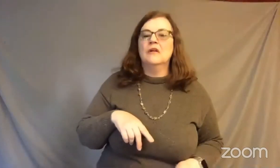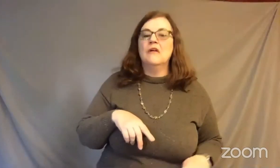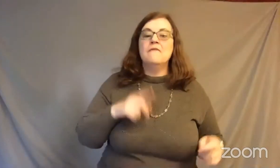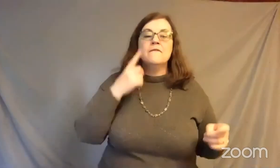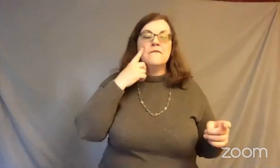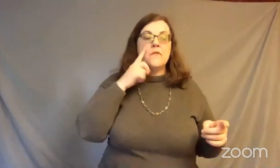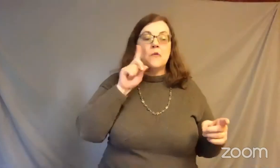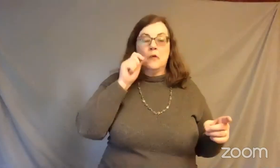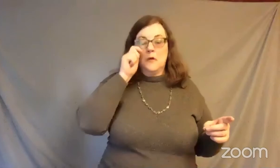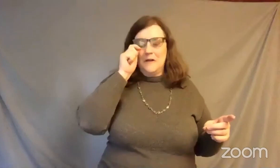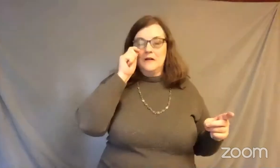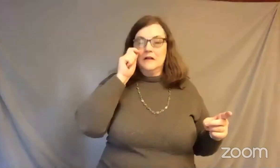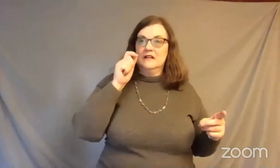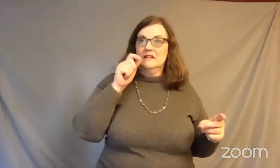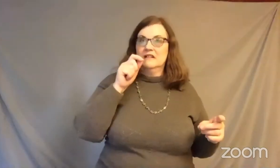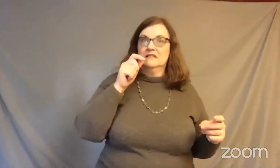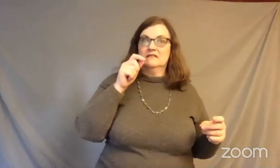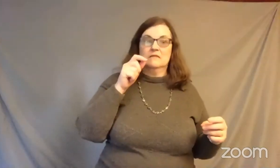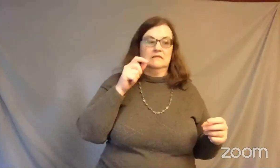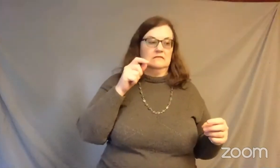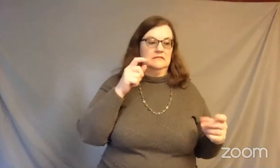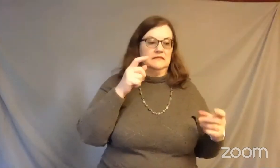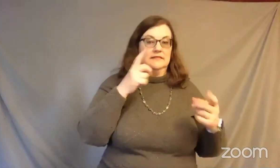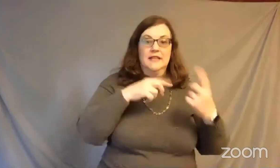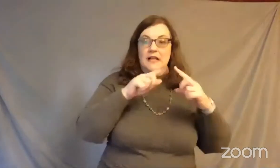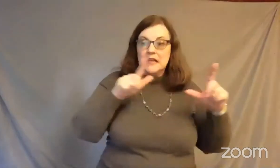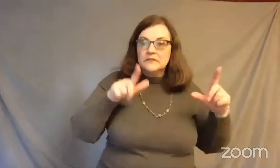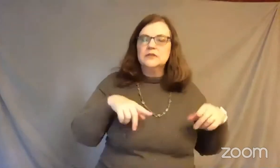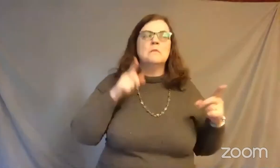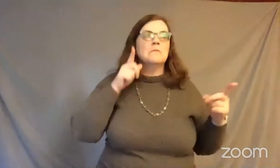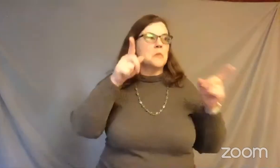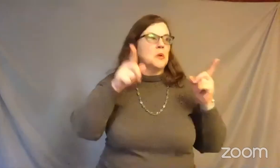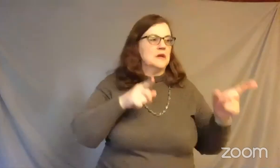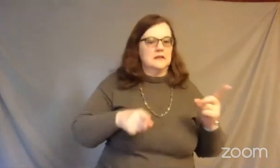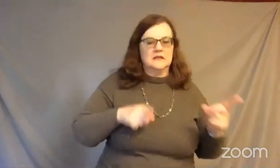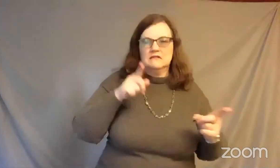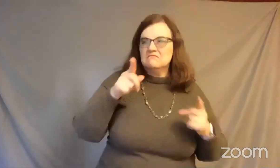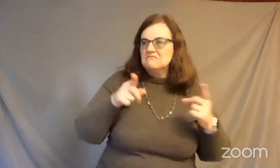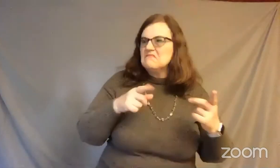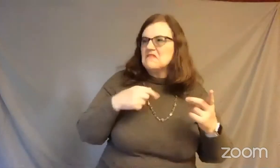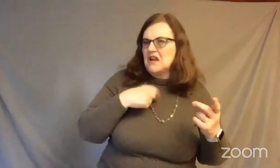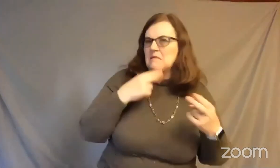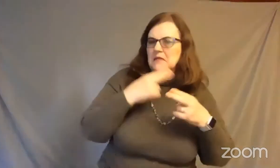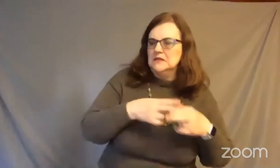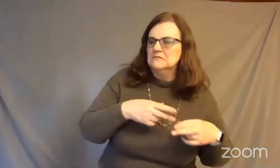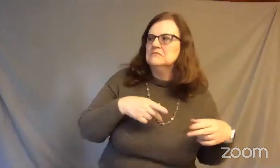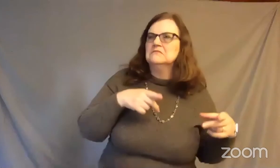language for spoken languages like pointing, that would be an example.